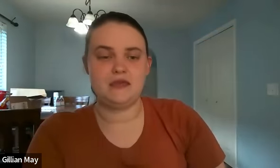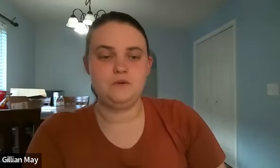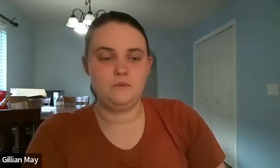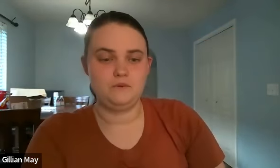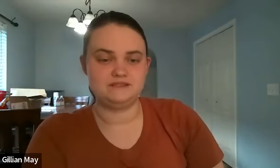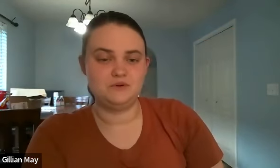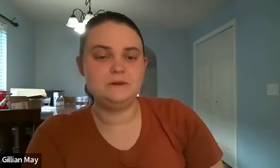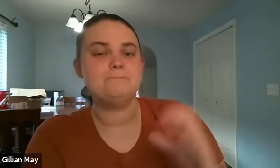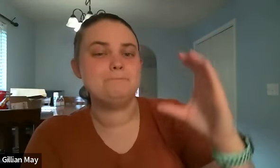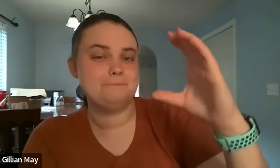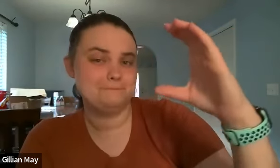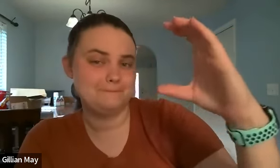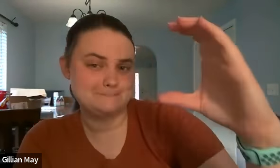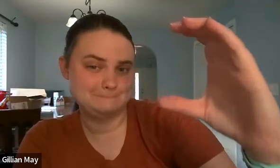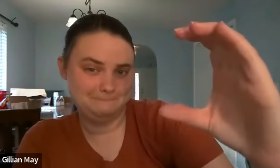Okay. Once more.